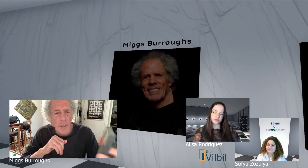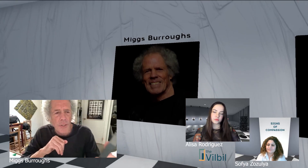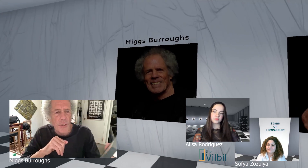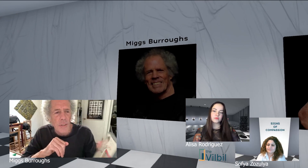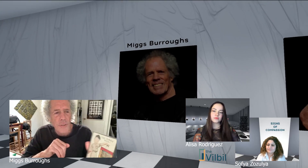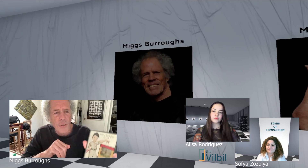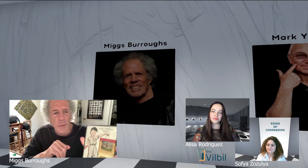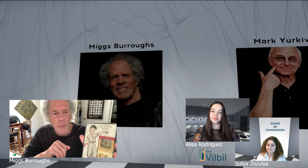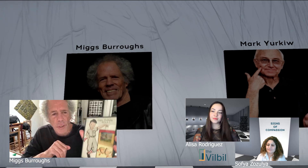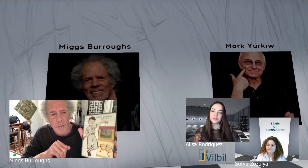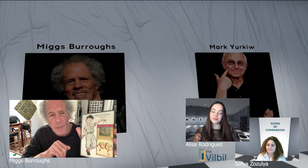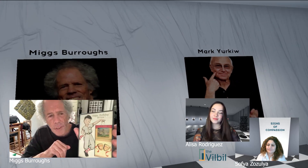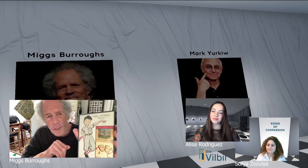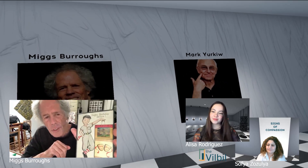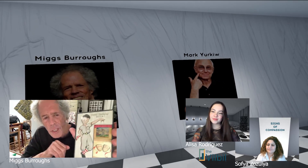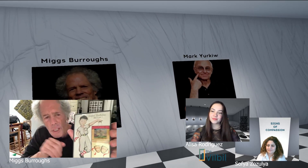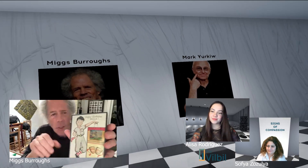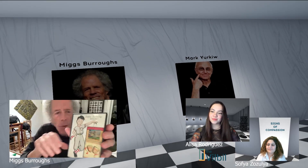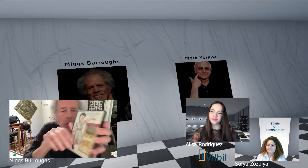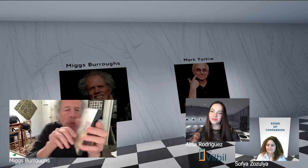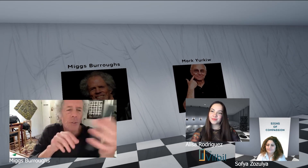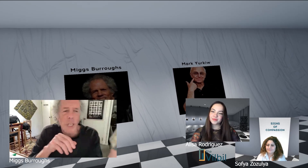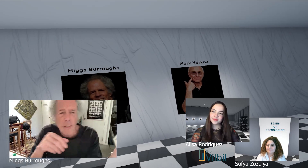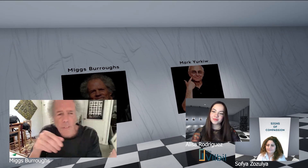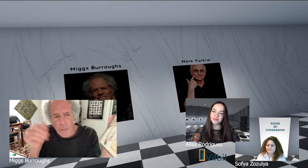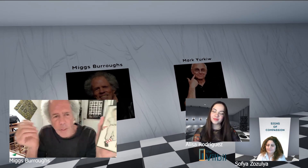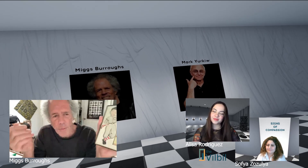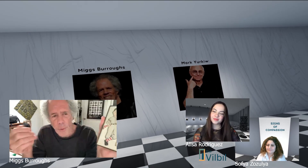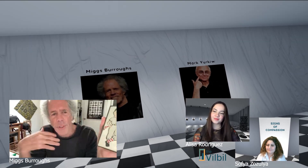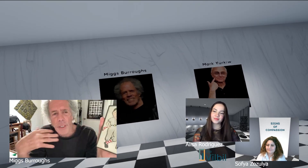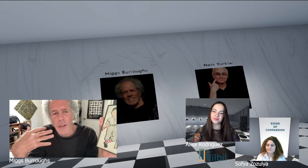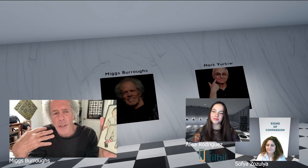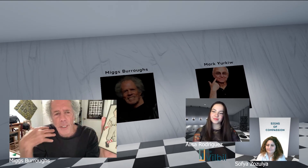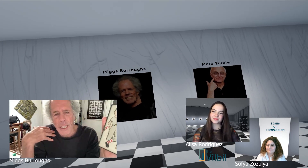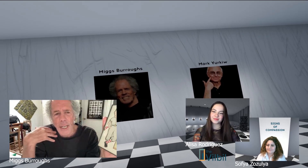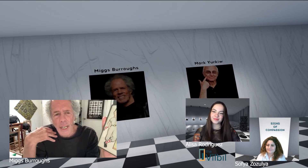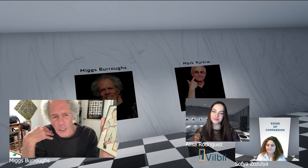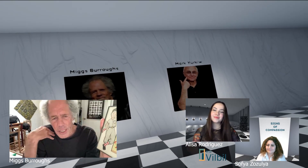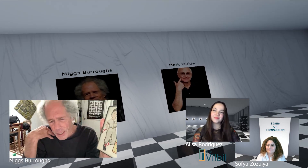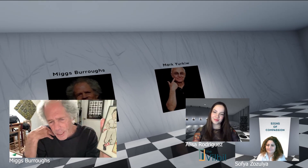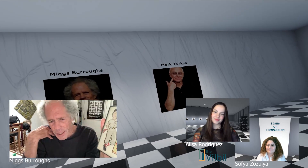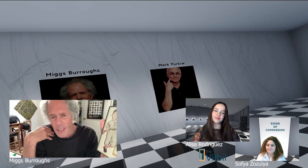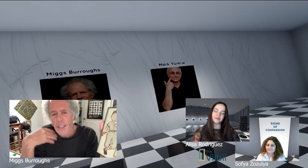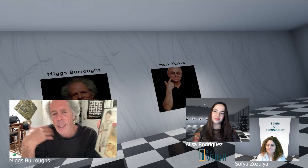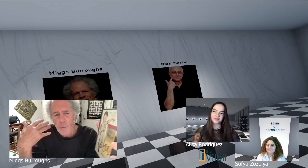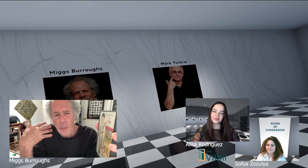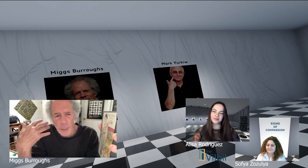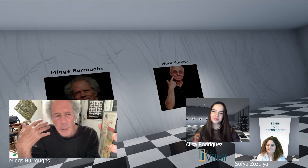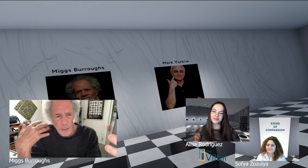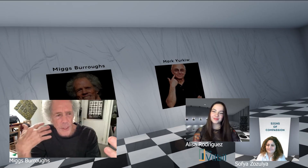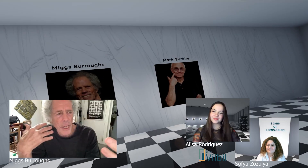across, I don't know if this will convey this. So he used to save every birthday card that I got as a kid. Apparently he